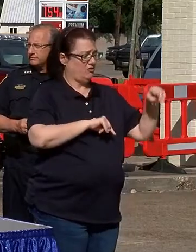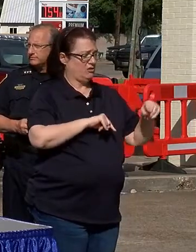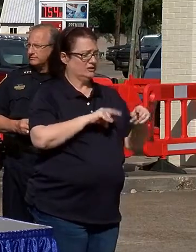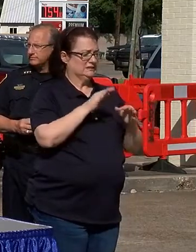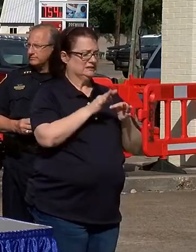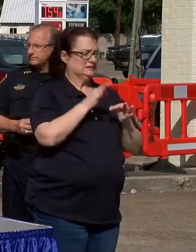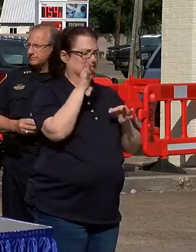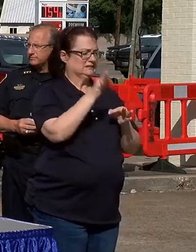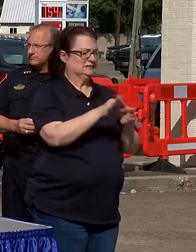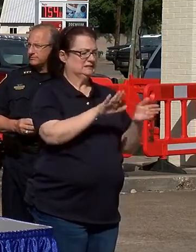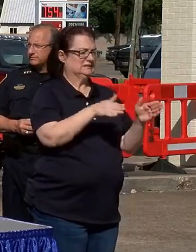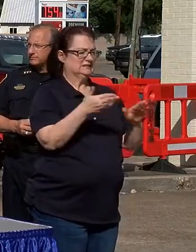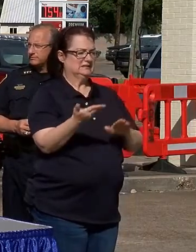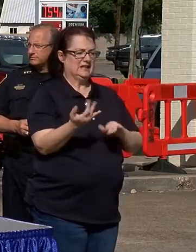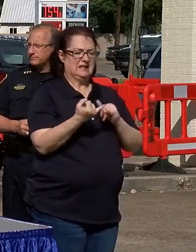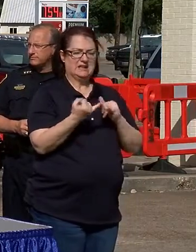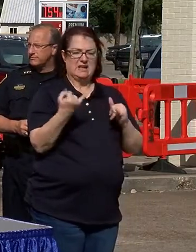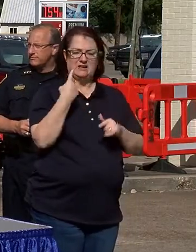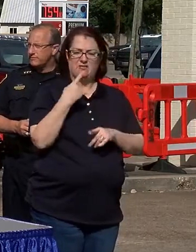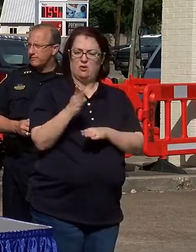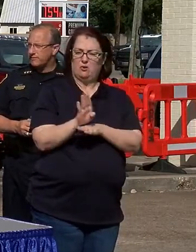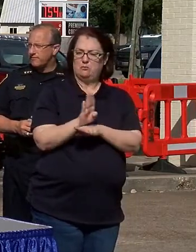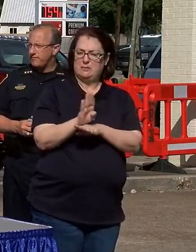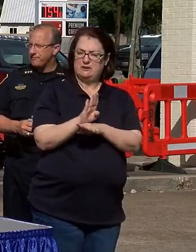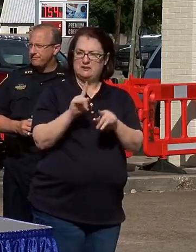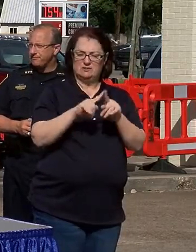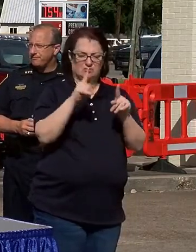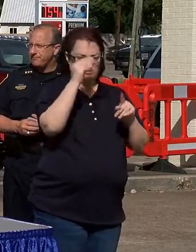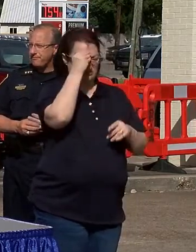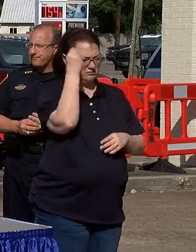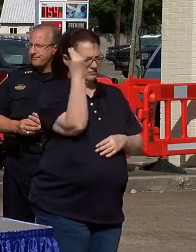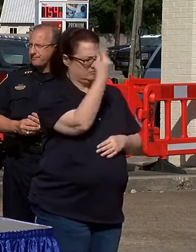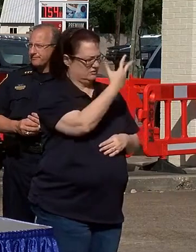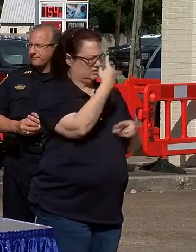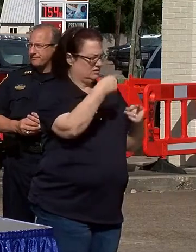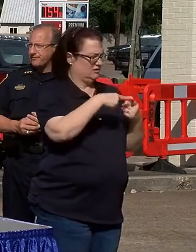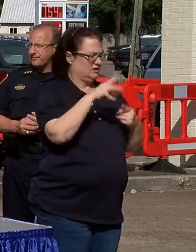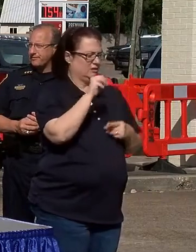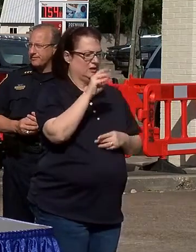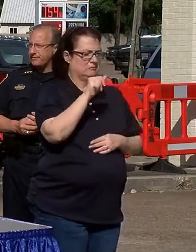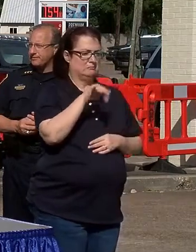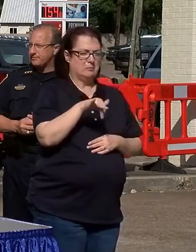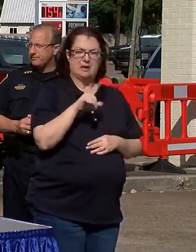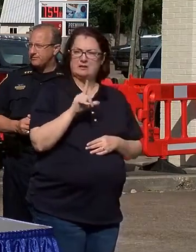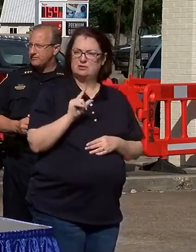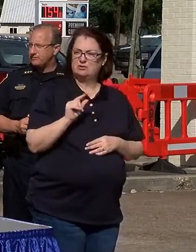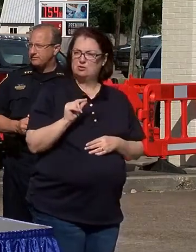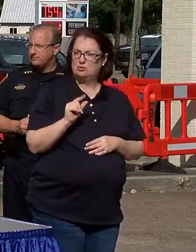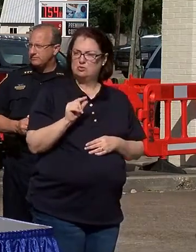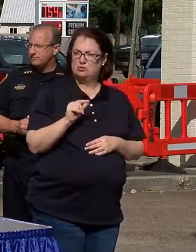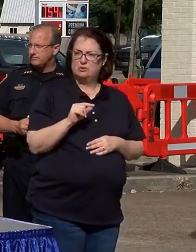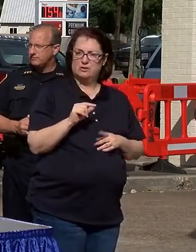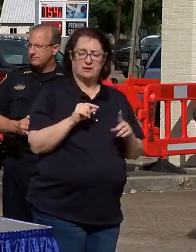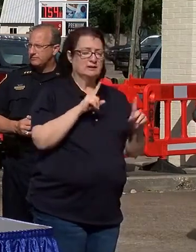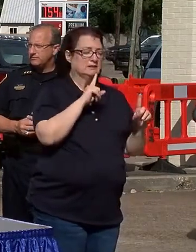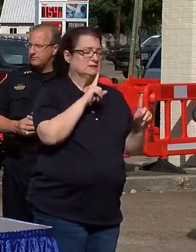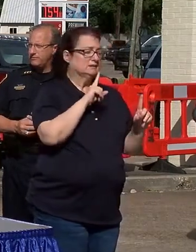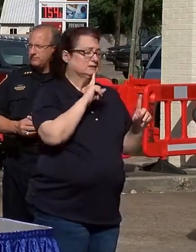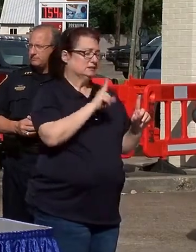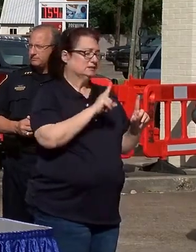the deadline for business to turn that information in until May 20th, when it would normally come in for April around